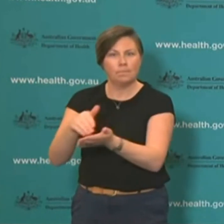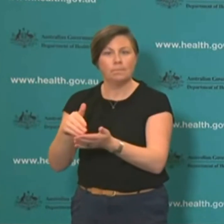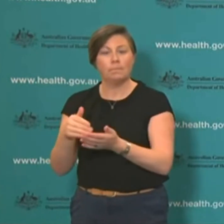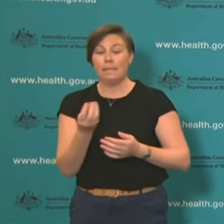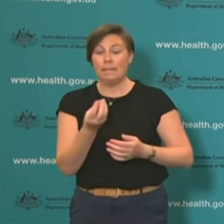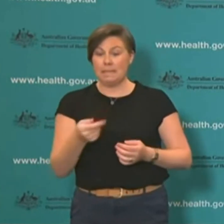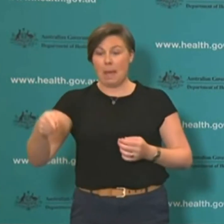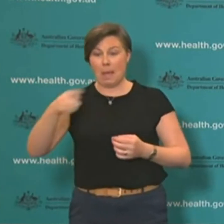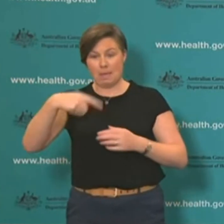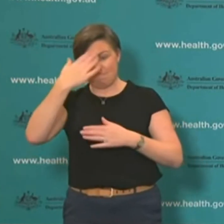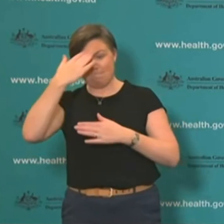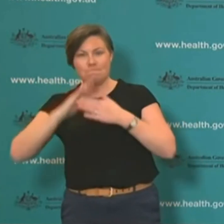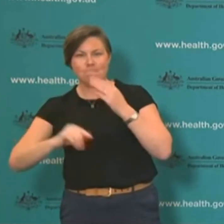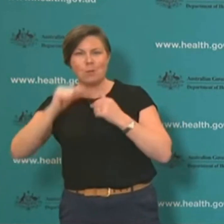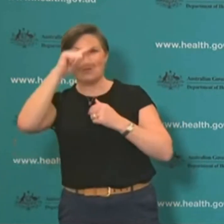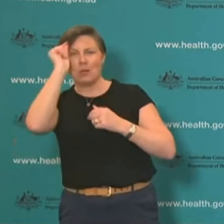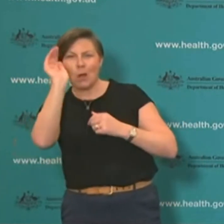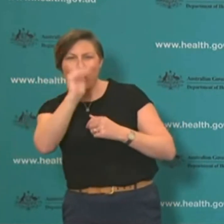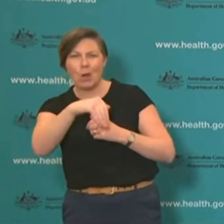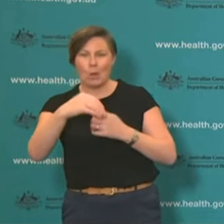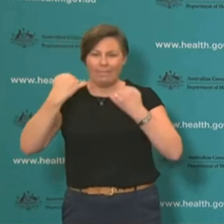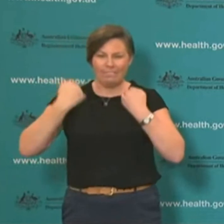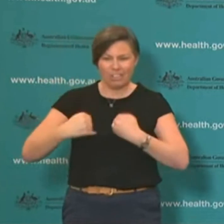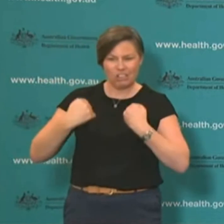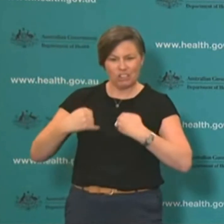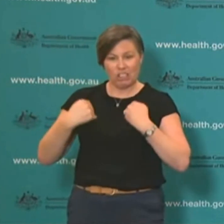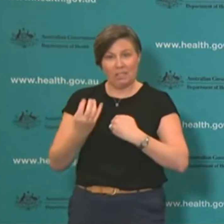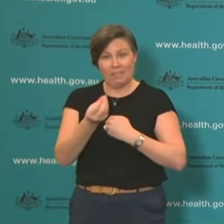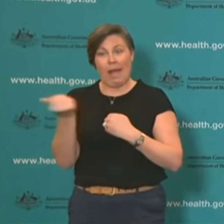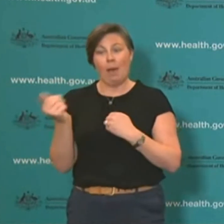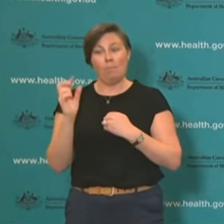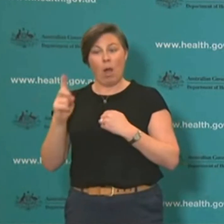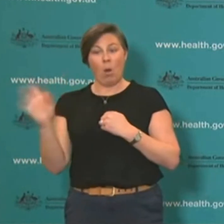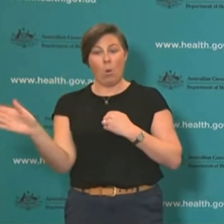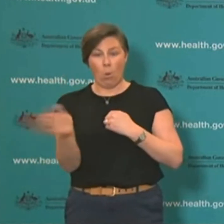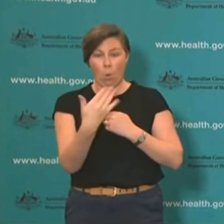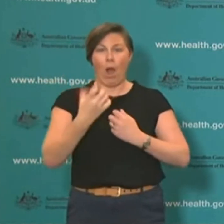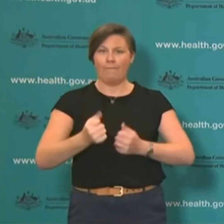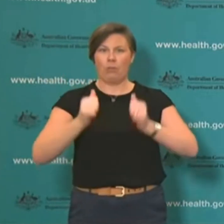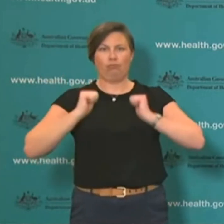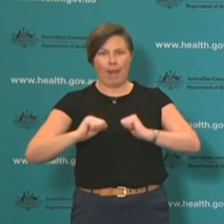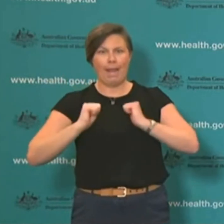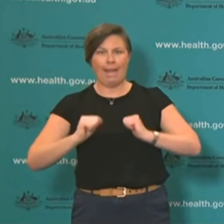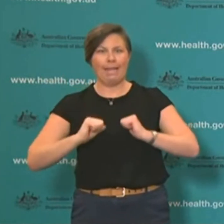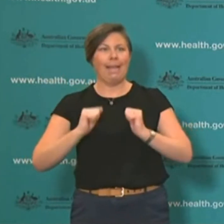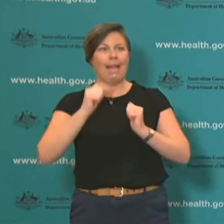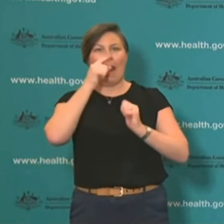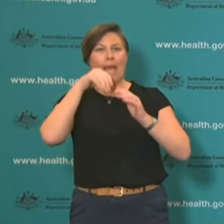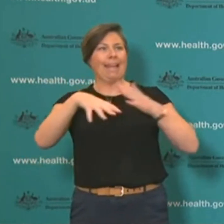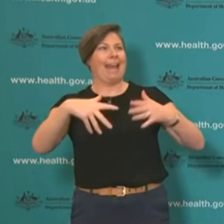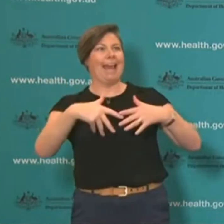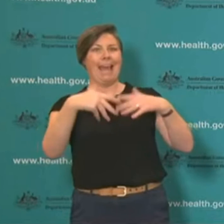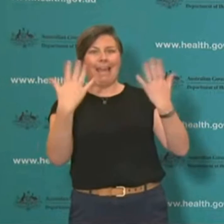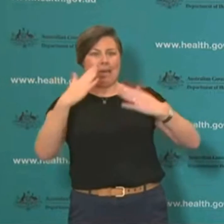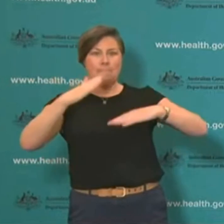residential aged care infection prevention and control, is to go in and support those infection prevention and control decision points. Now,